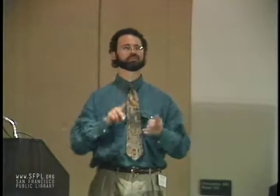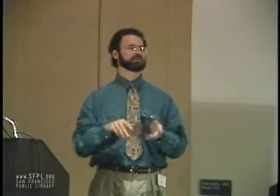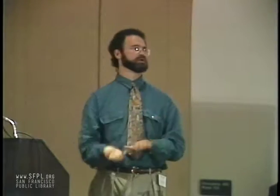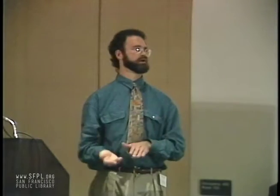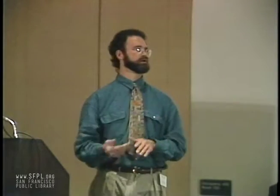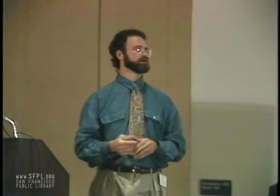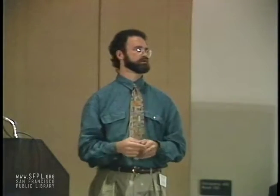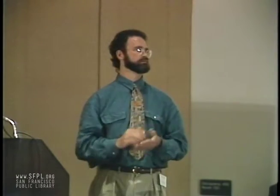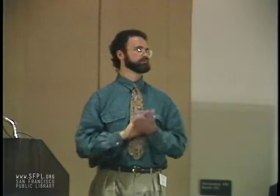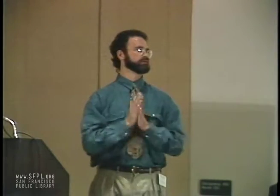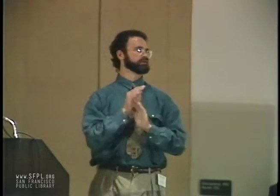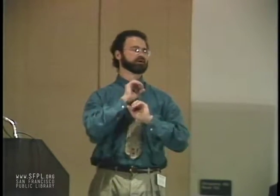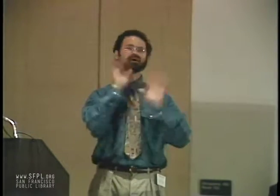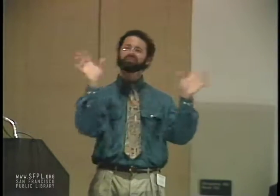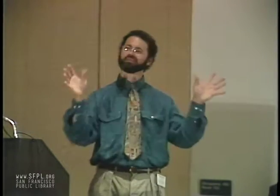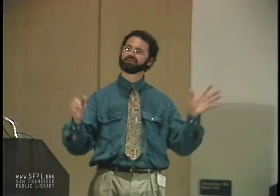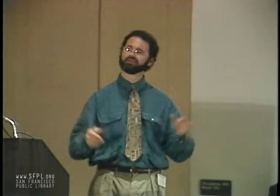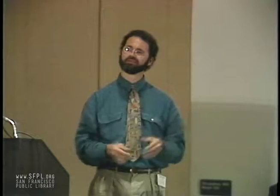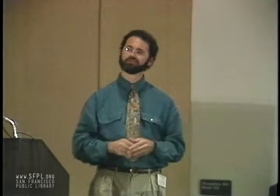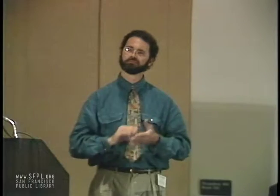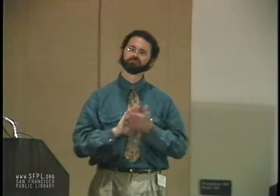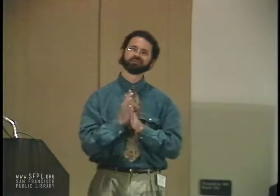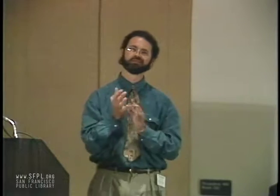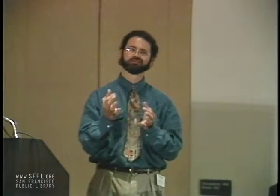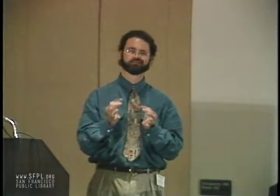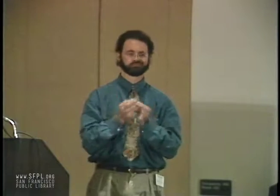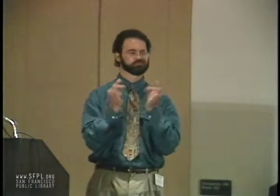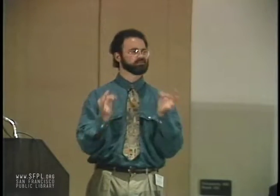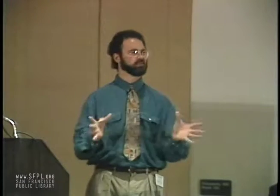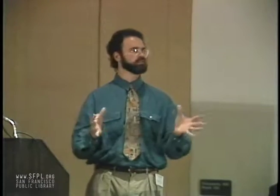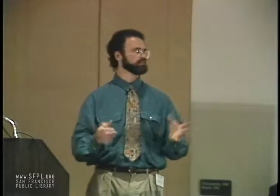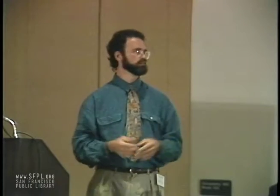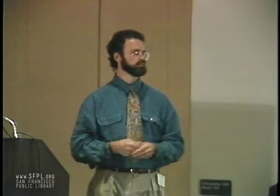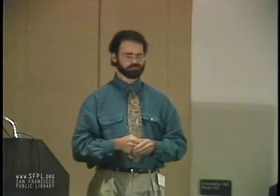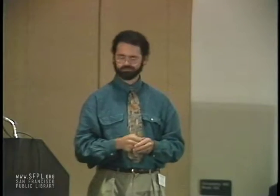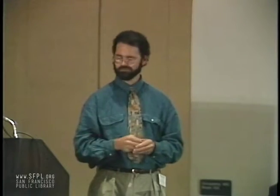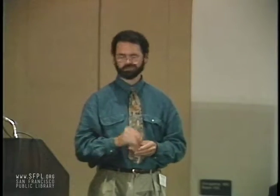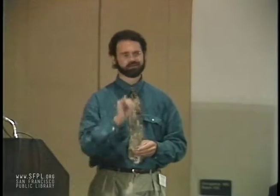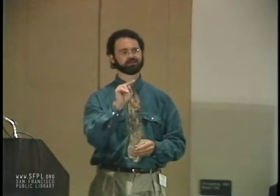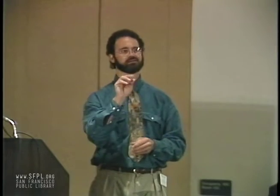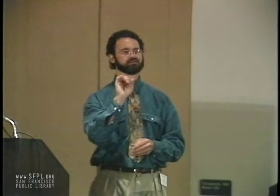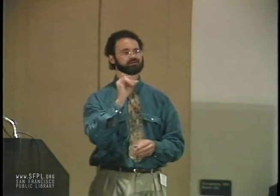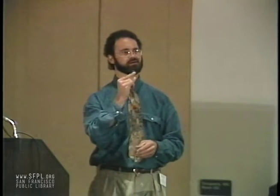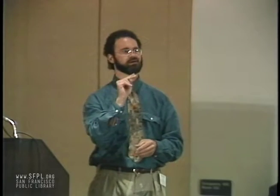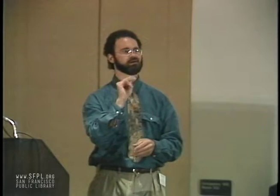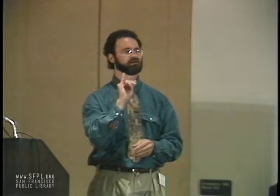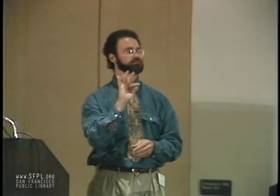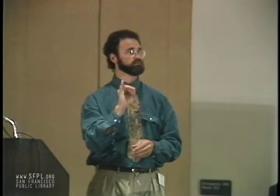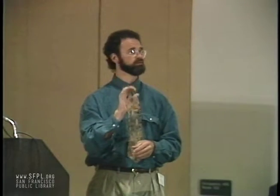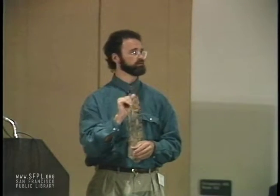But as this person died, it was the death of the spirit, it was the death of the soul that was